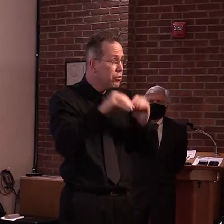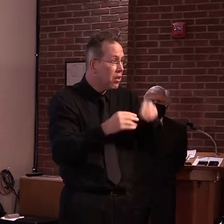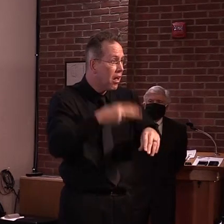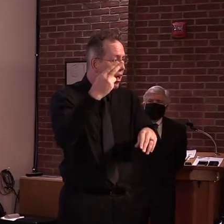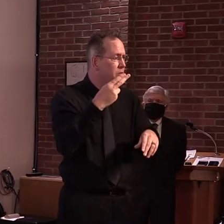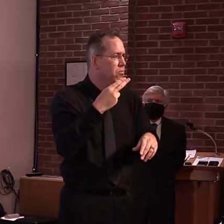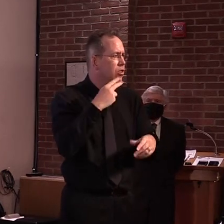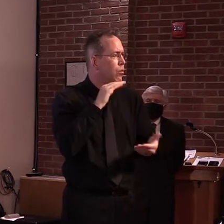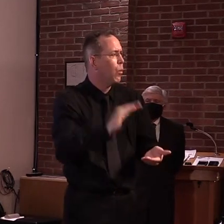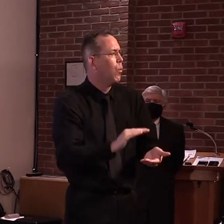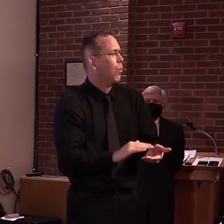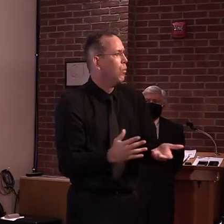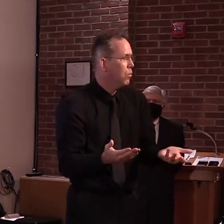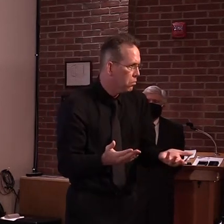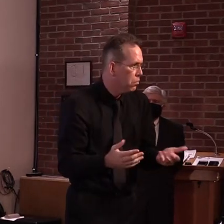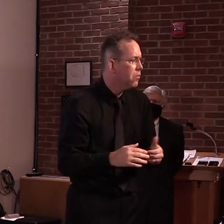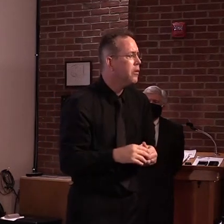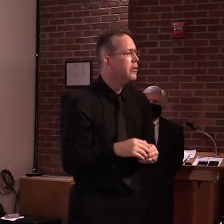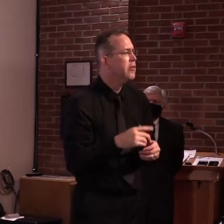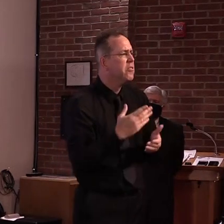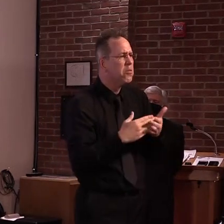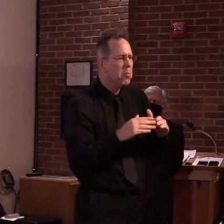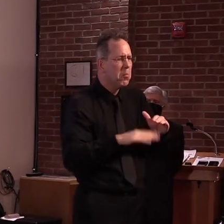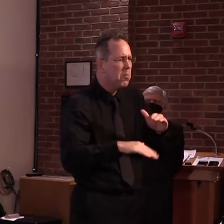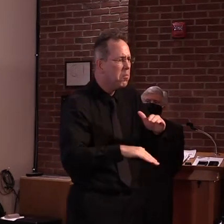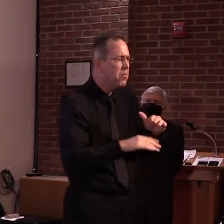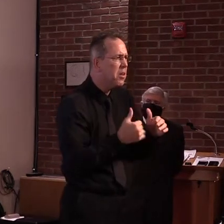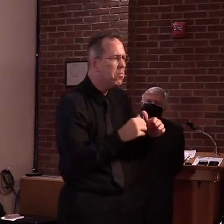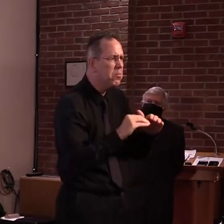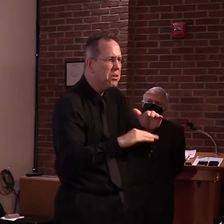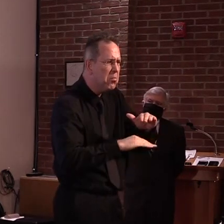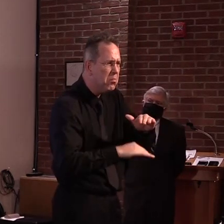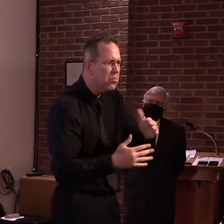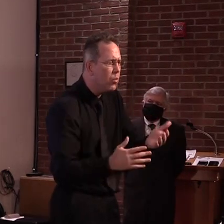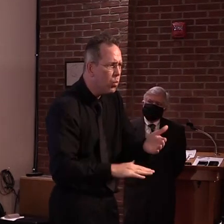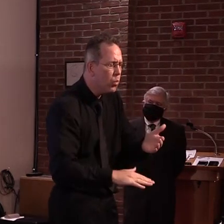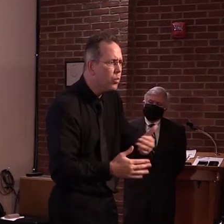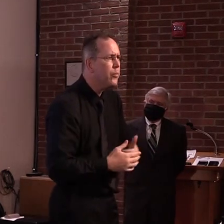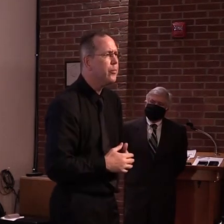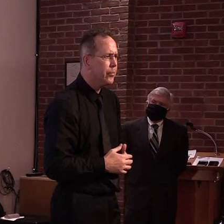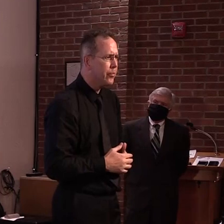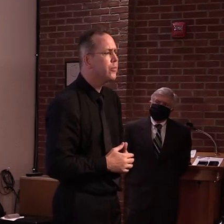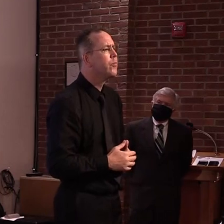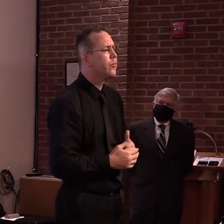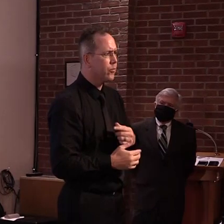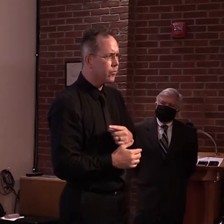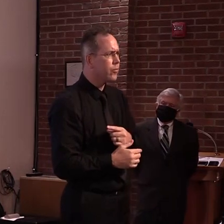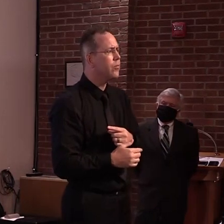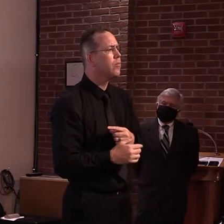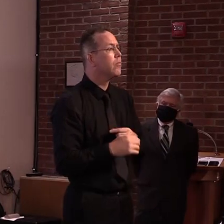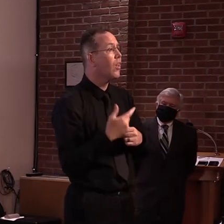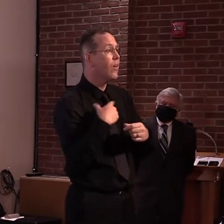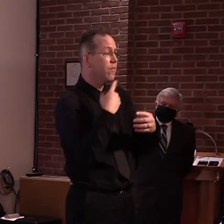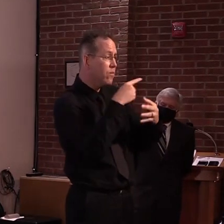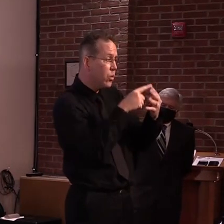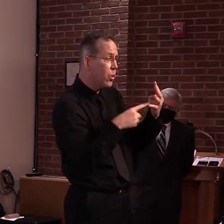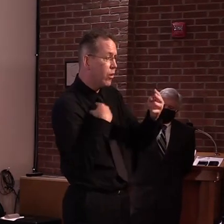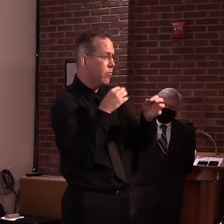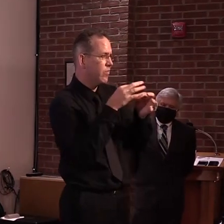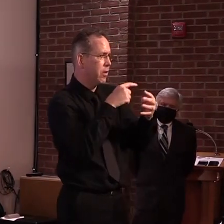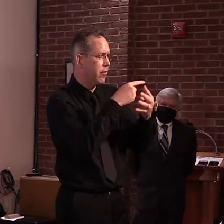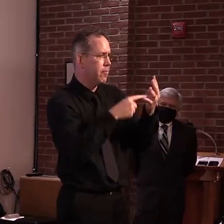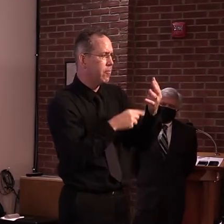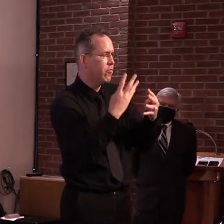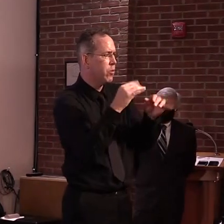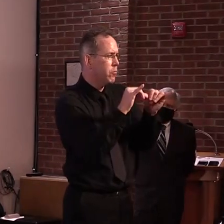like the percentage of new cases per capita or our four restart metrics that we'll go into next.